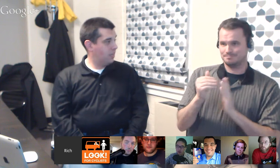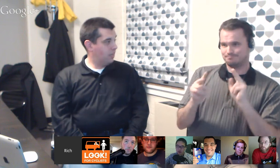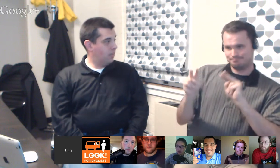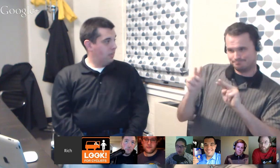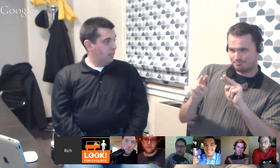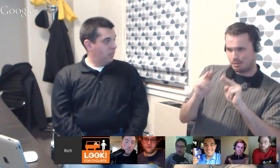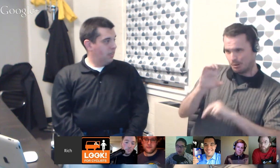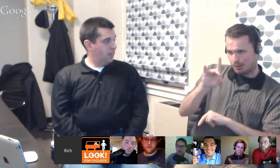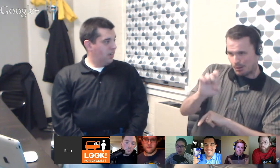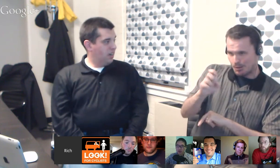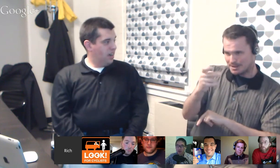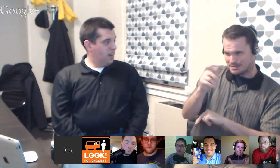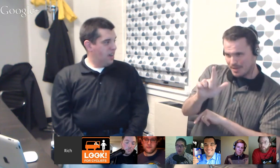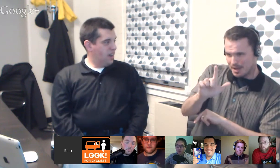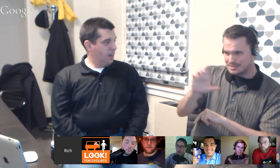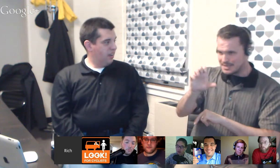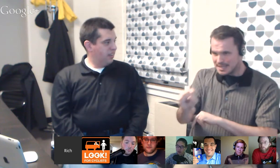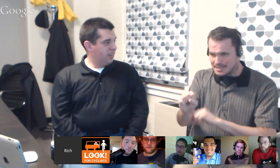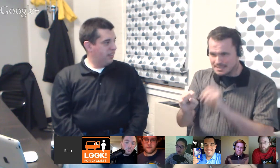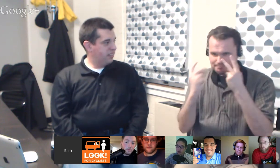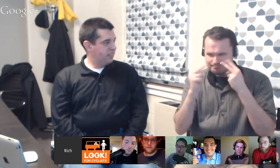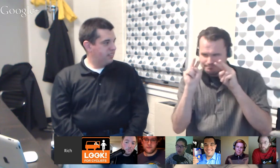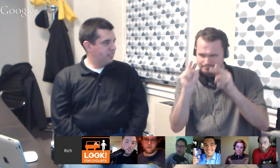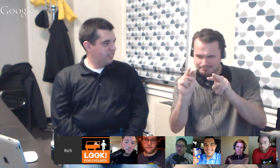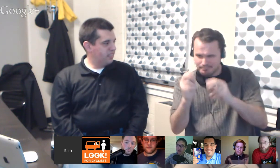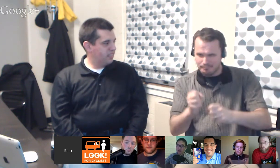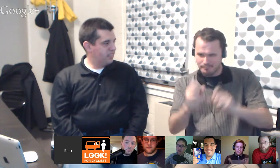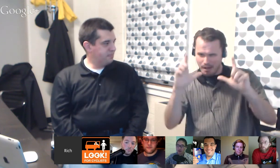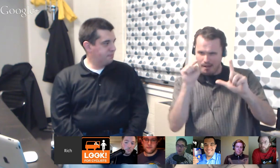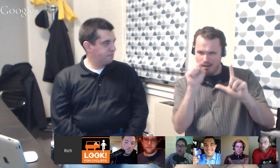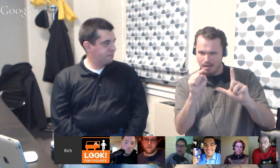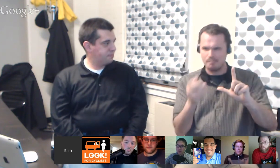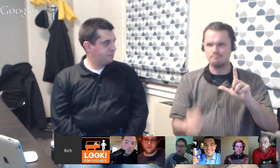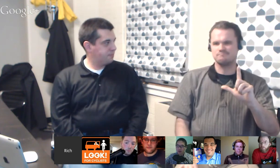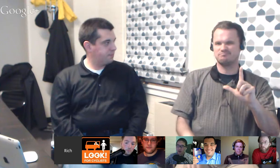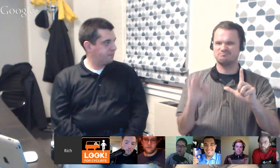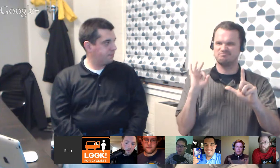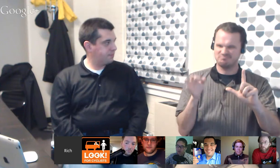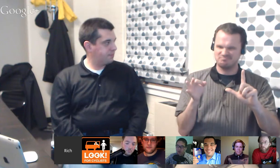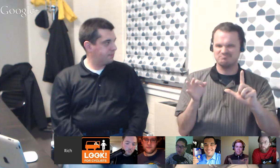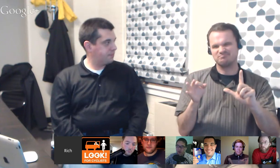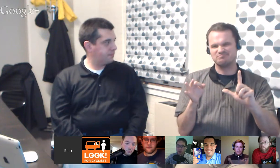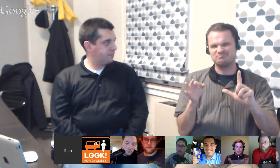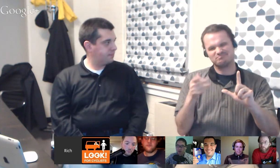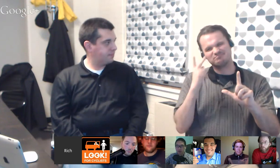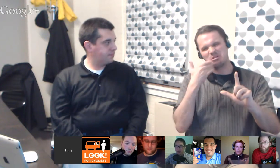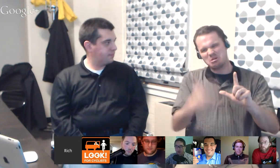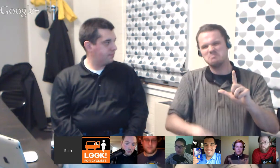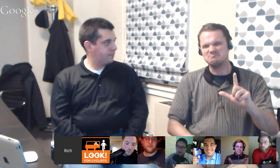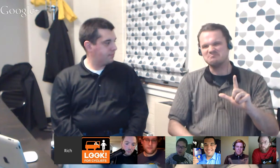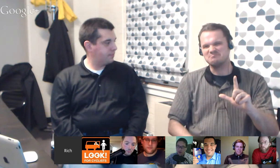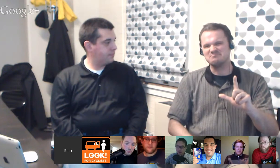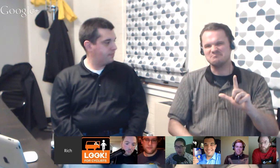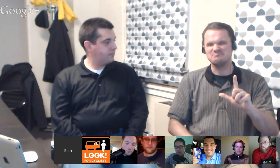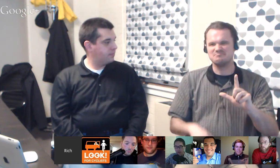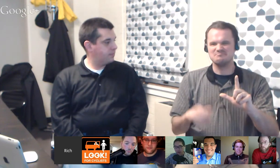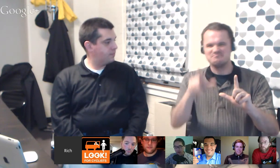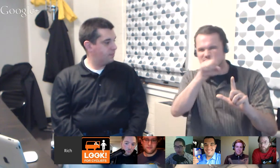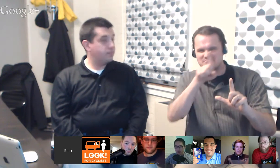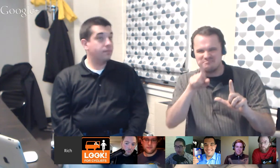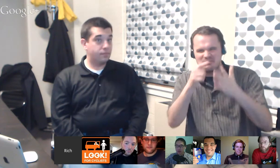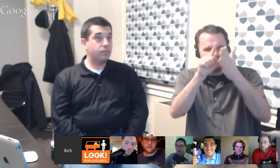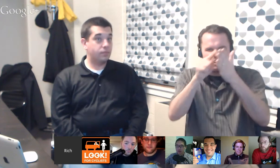code the HTML and the CSS and then look at the web browser, and we're like, oh, that looks good. And then hover over the links,